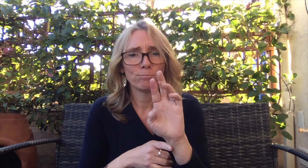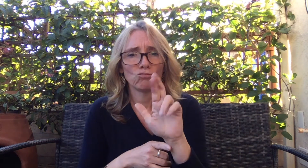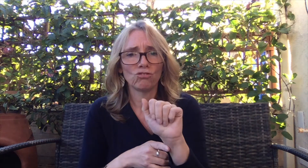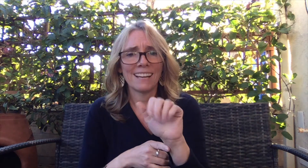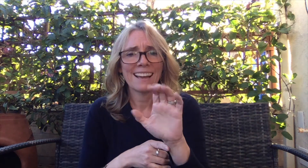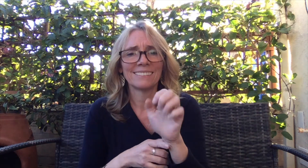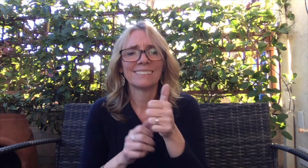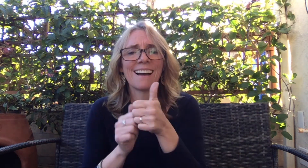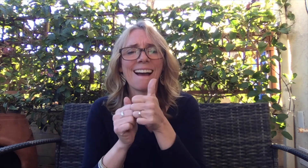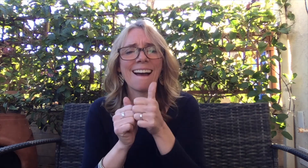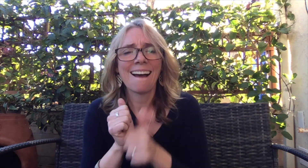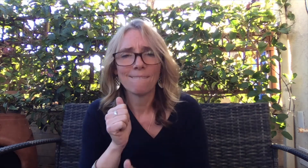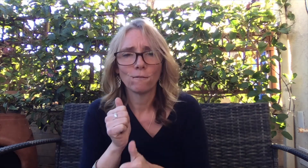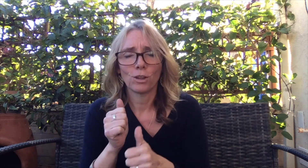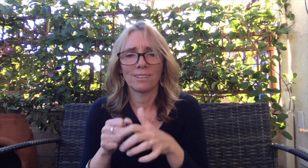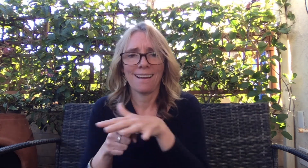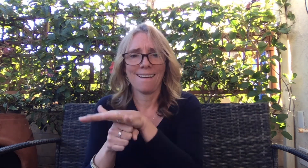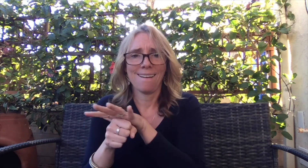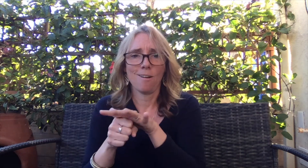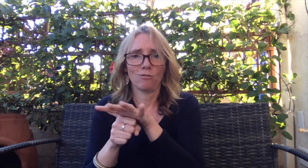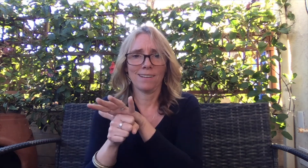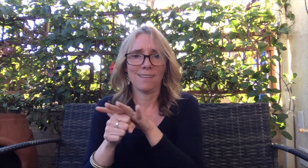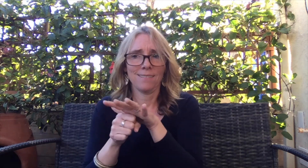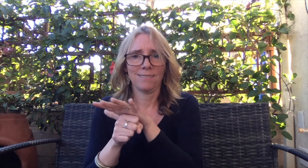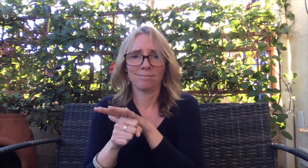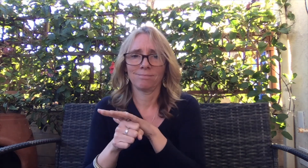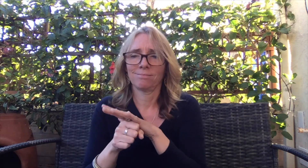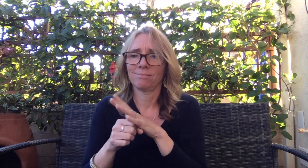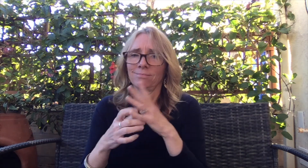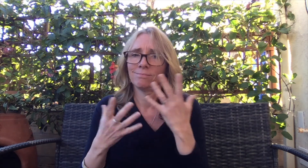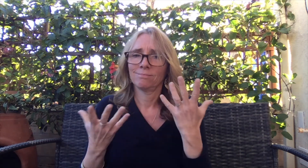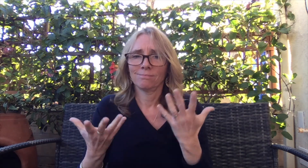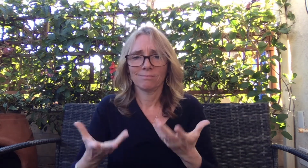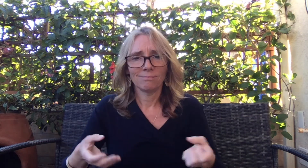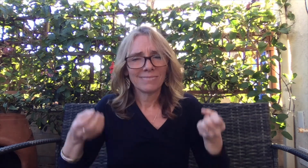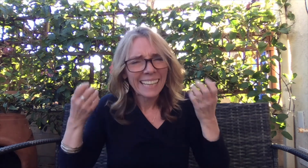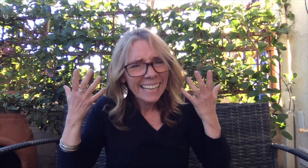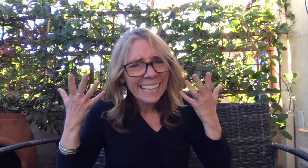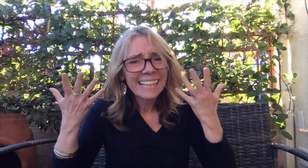literacy. Embrace every area.